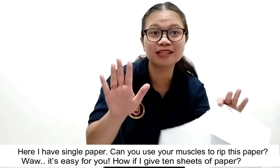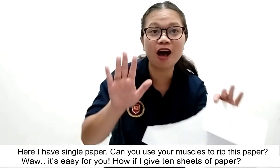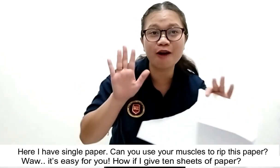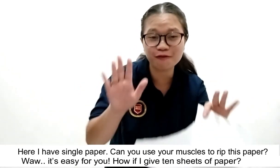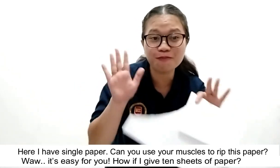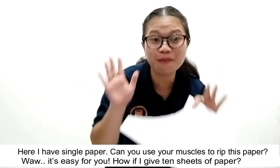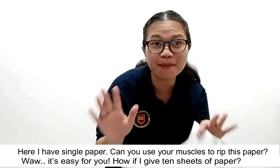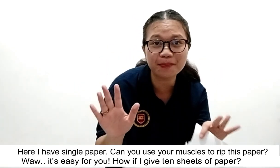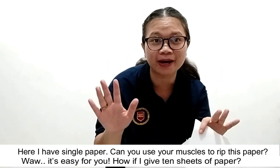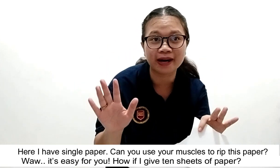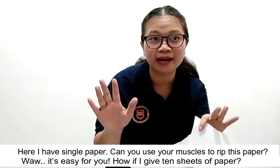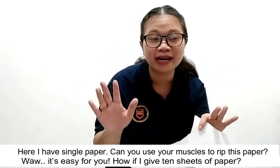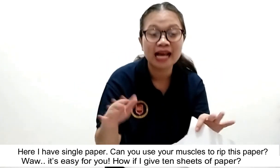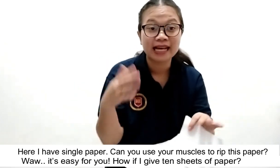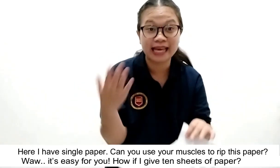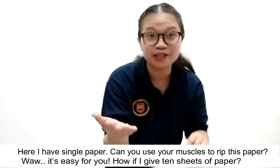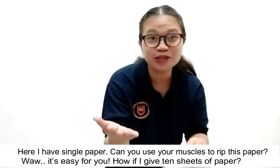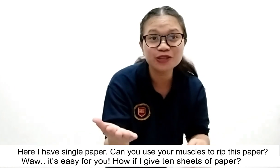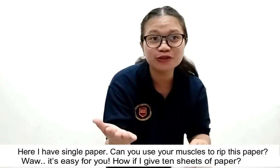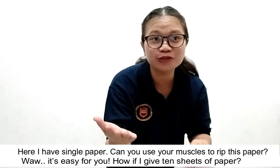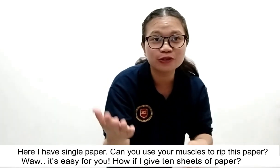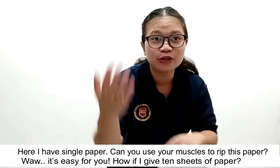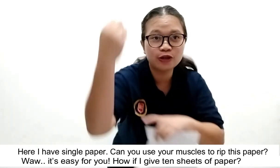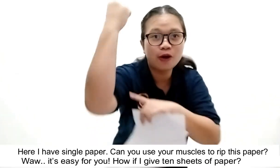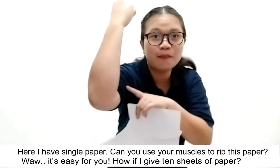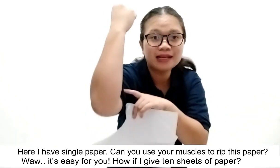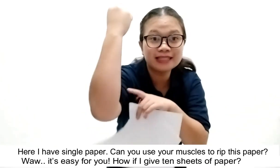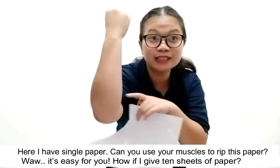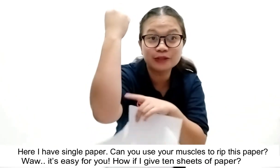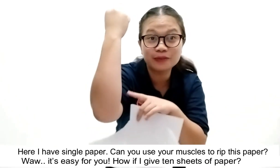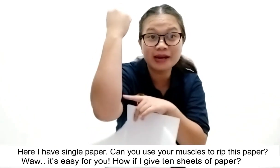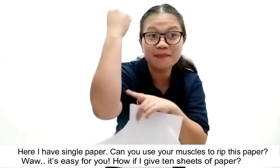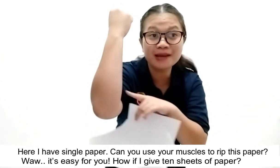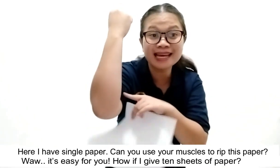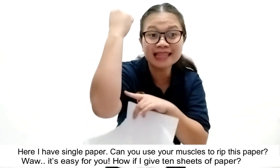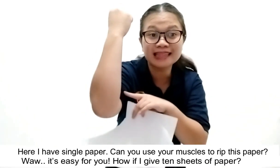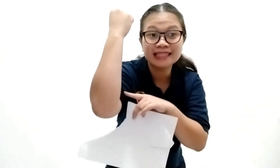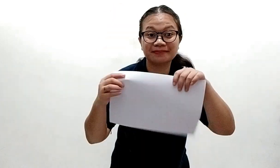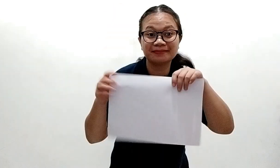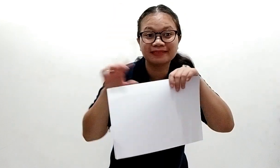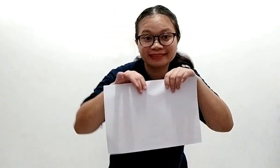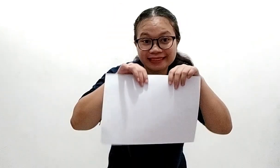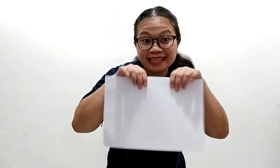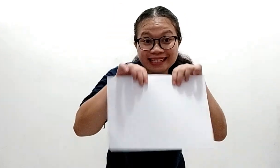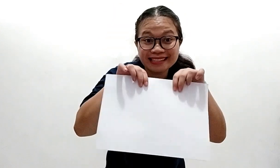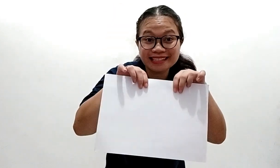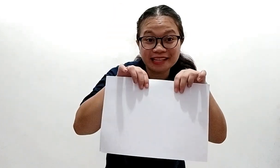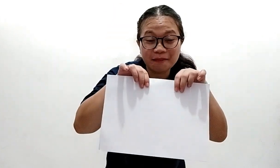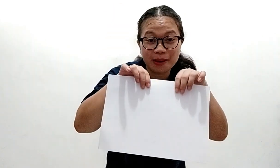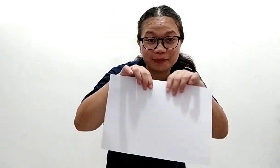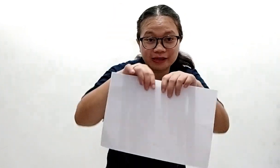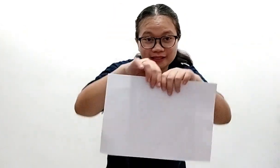of paper can you use your muscle to rip it? this is 10 papers